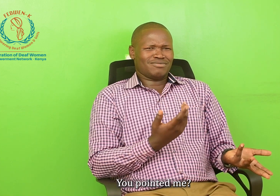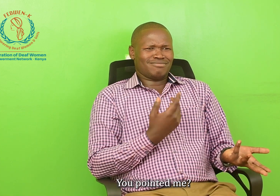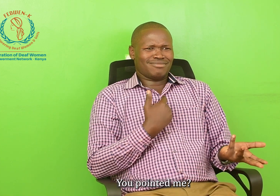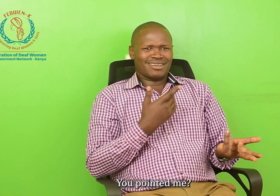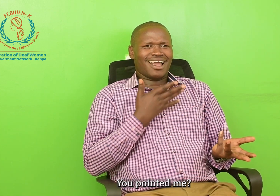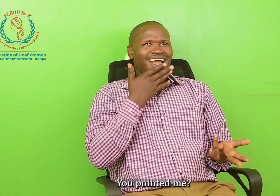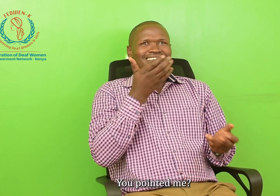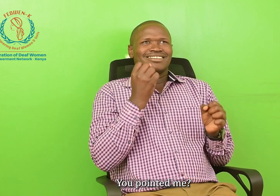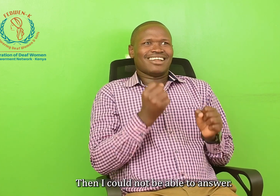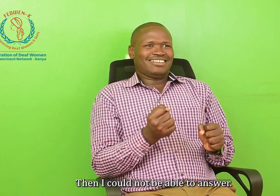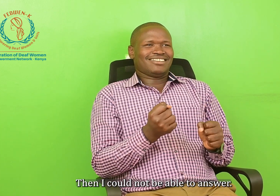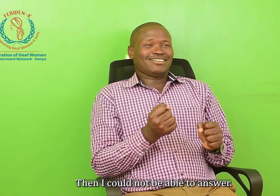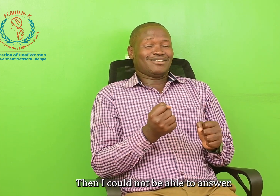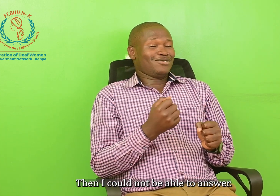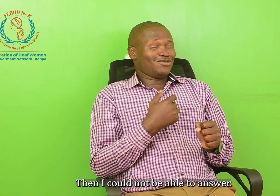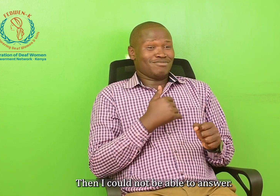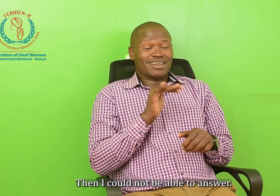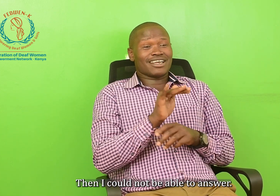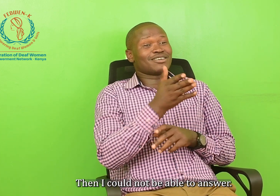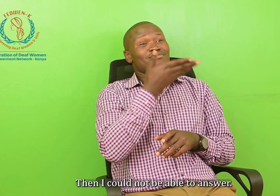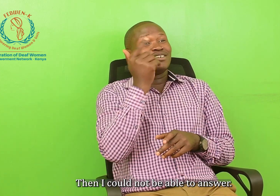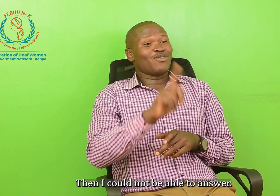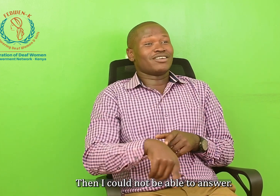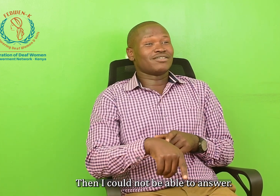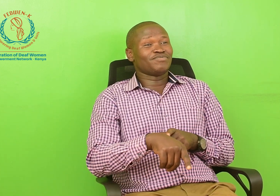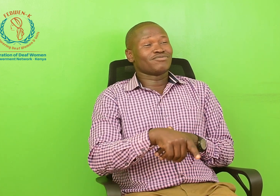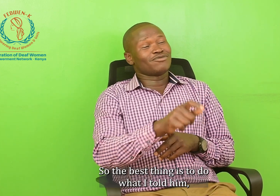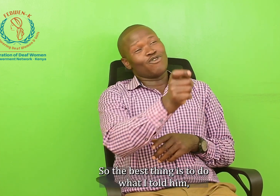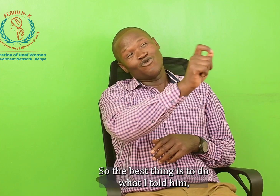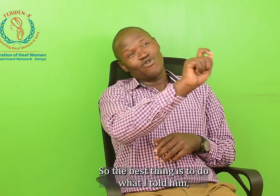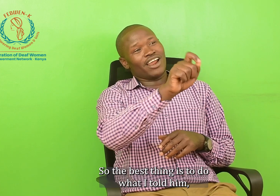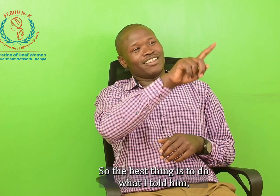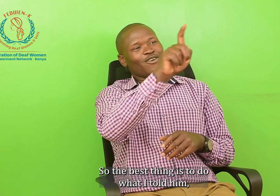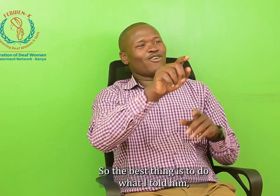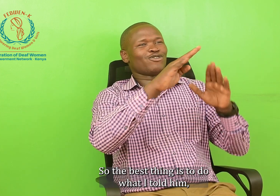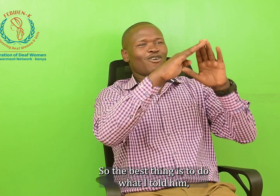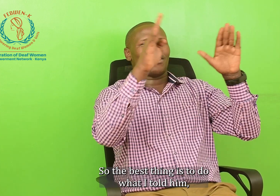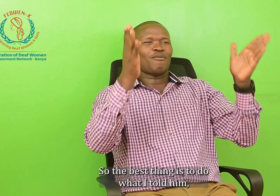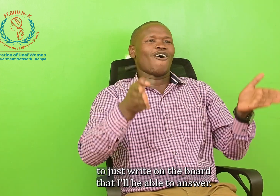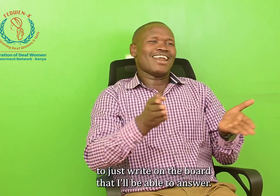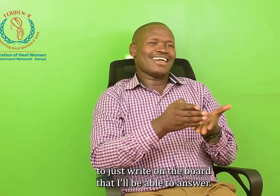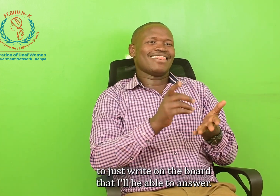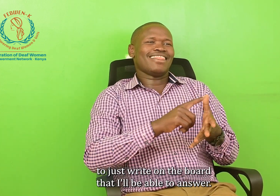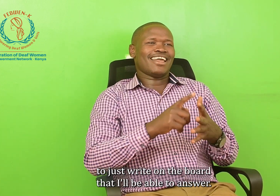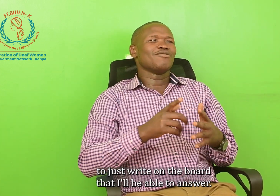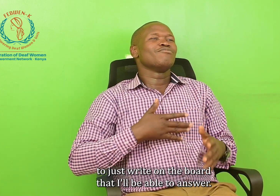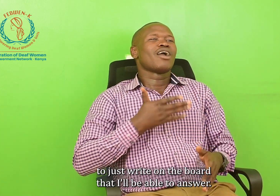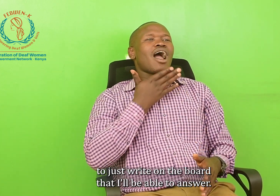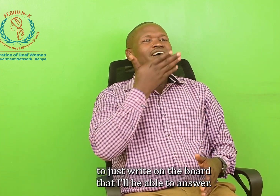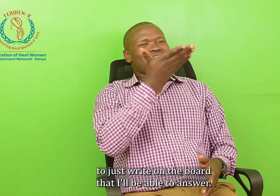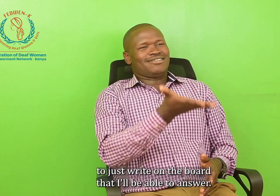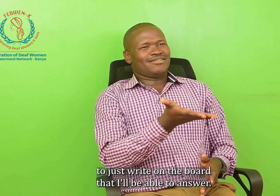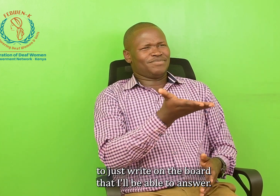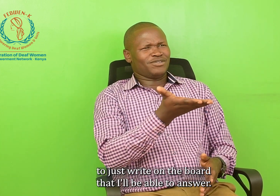pointed at me. Then I could not be able to answer. So the best thing is to do what? I told him to just write on the board. Then I'll be